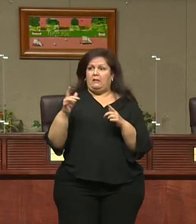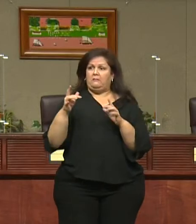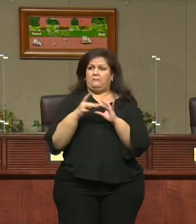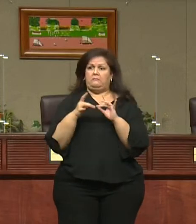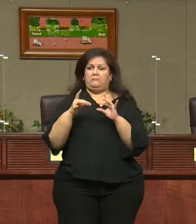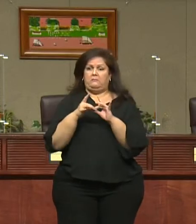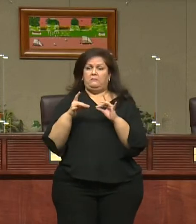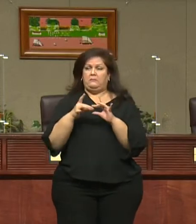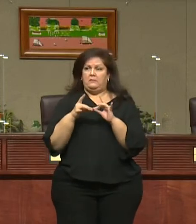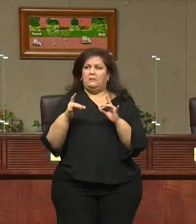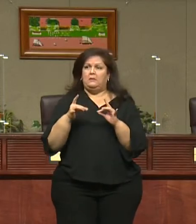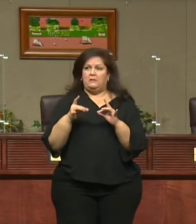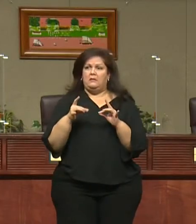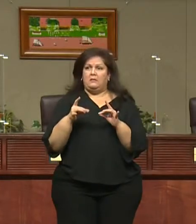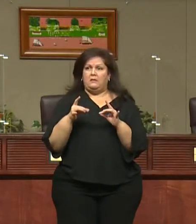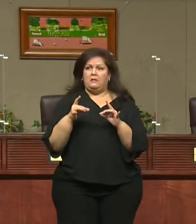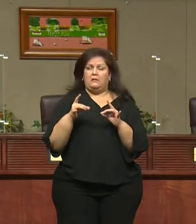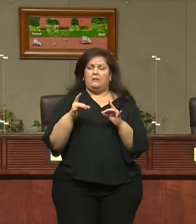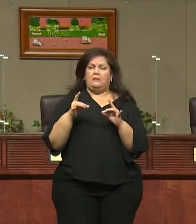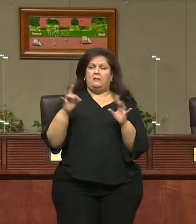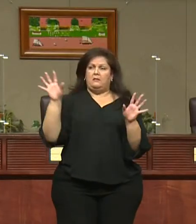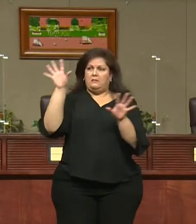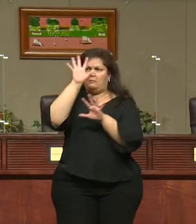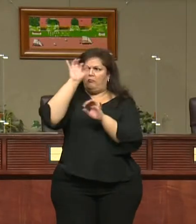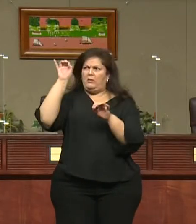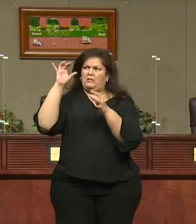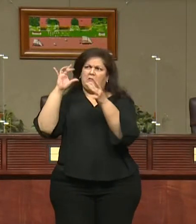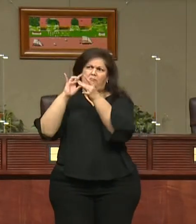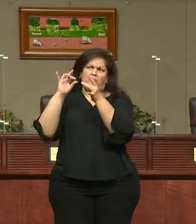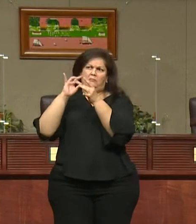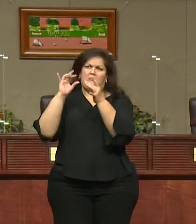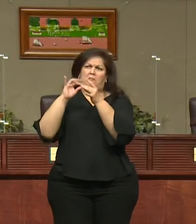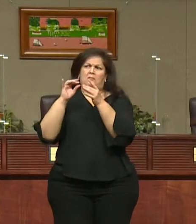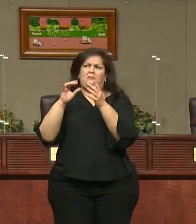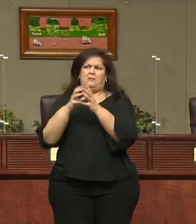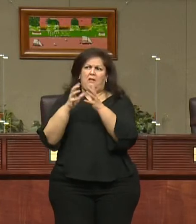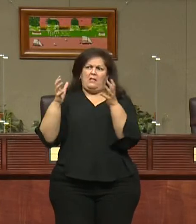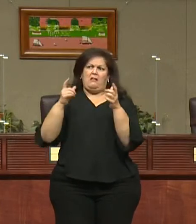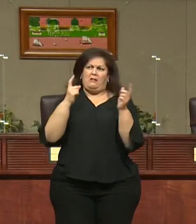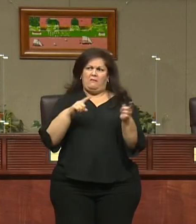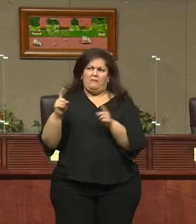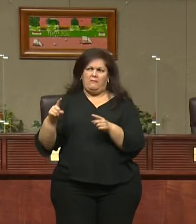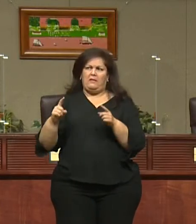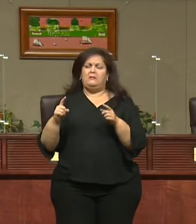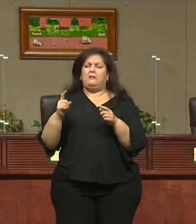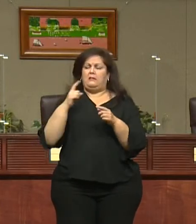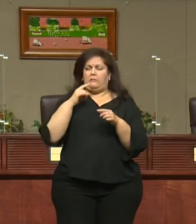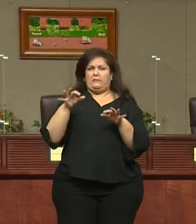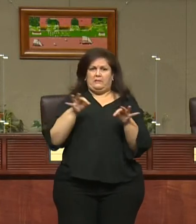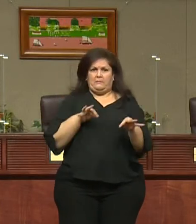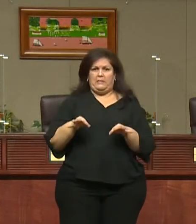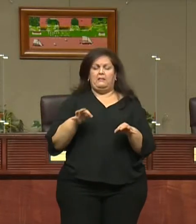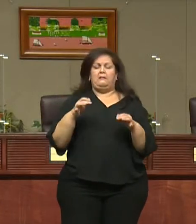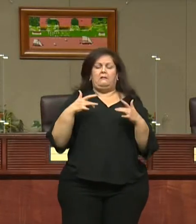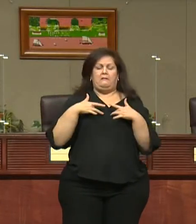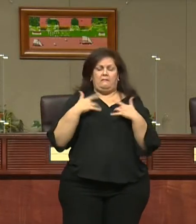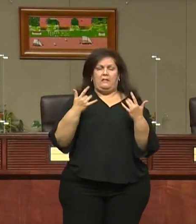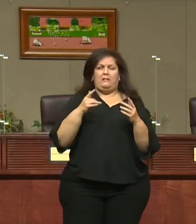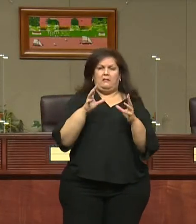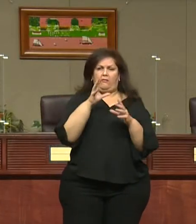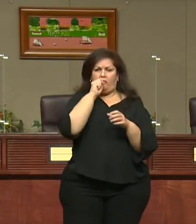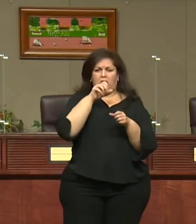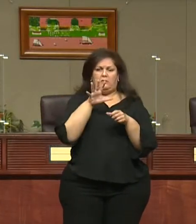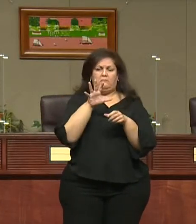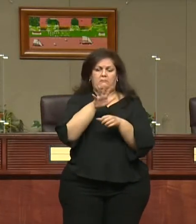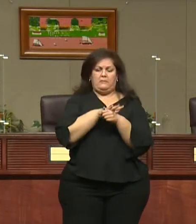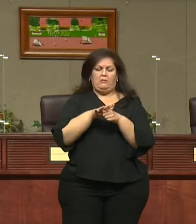today speaking about the robust activity that's going to occur at our convention center. And so because of